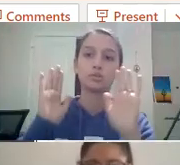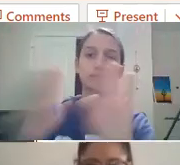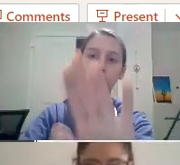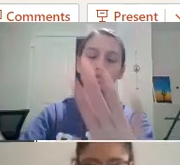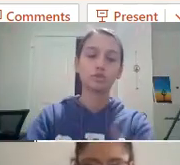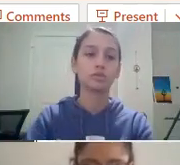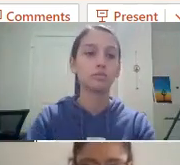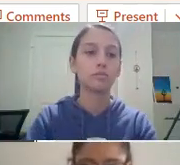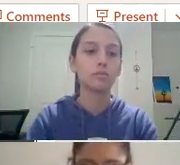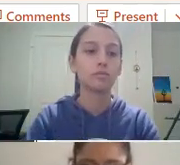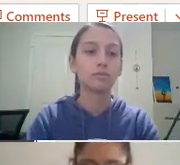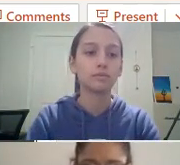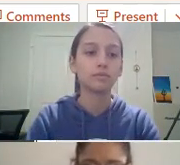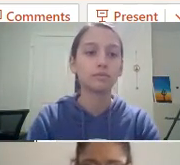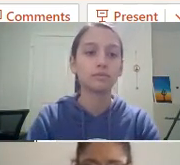push.